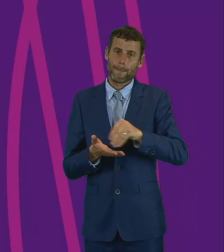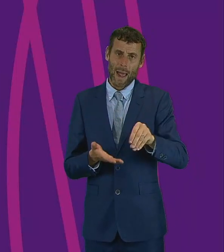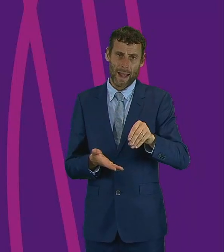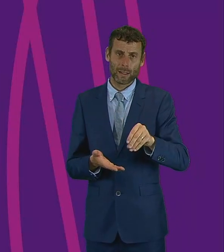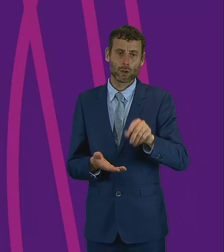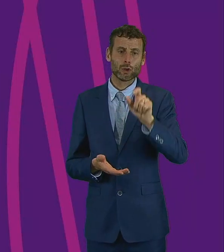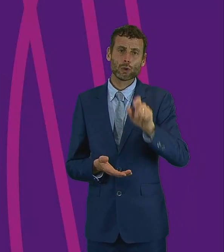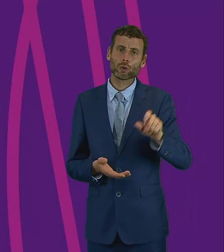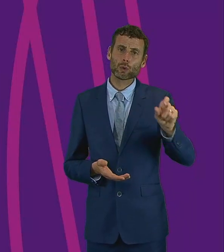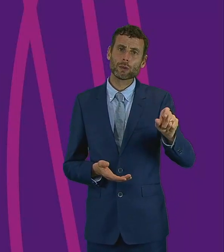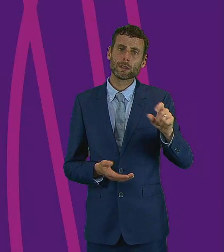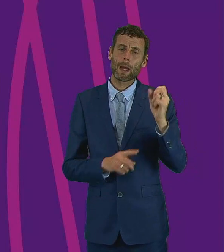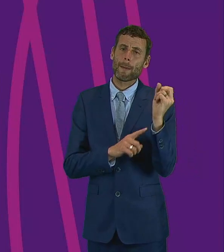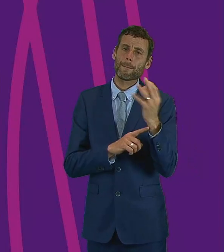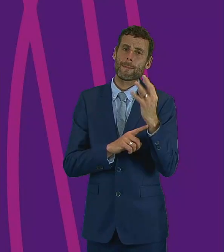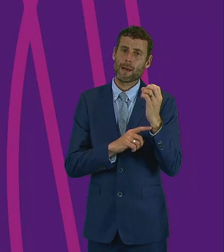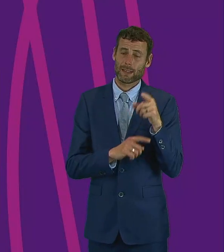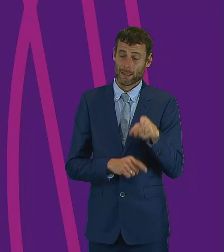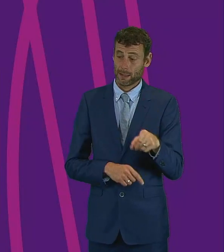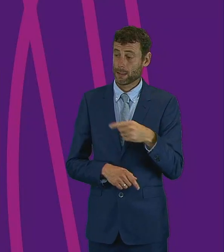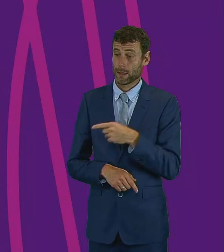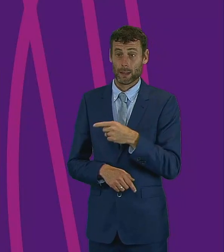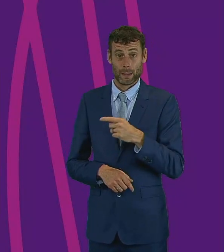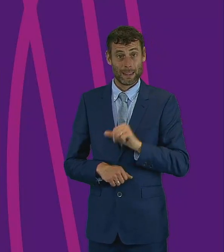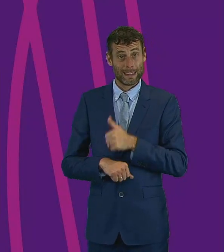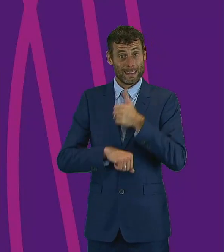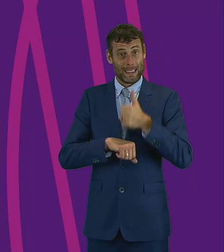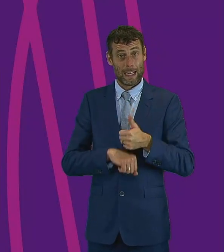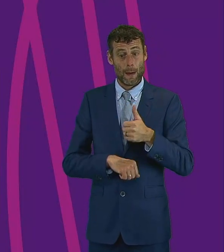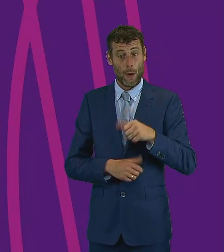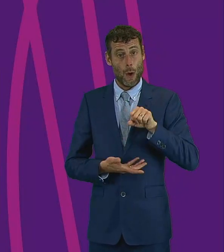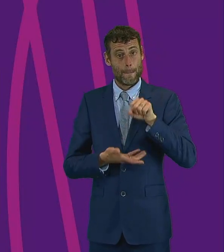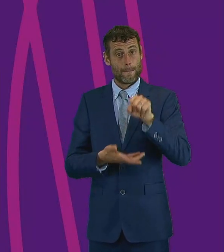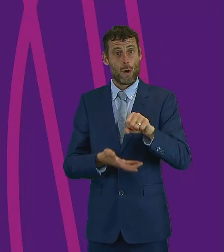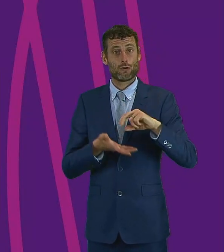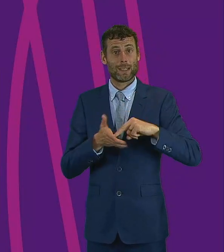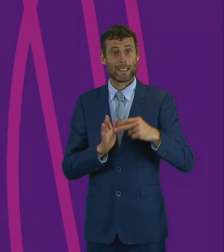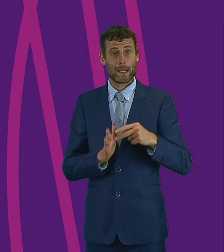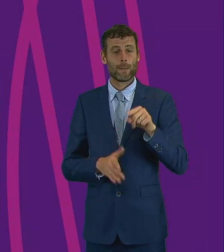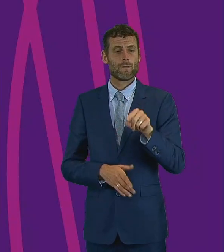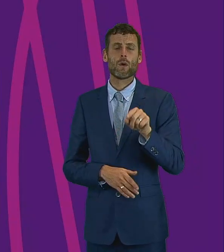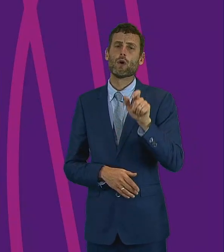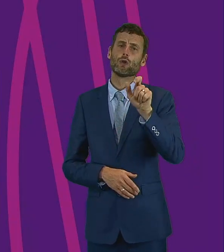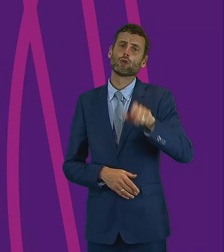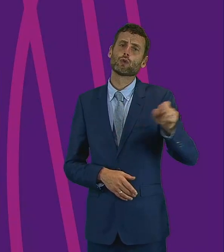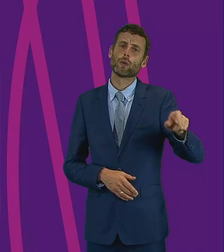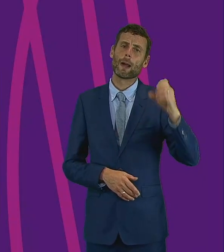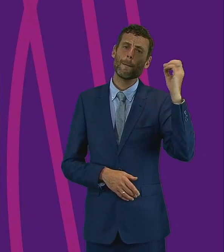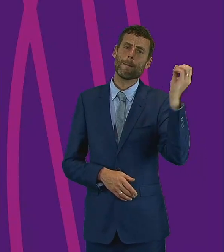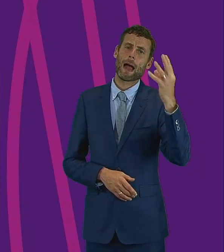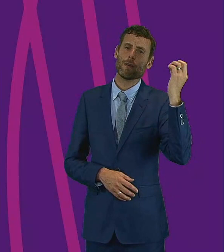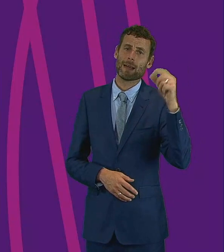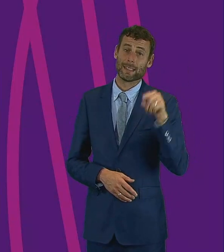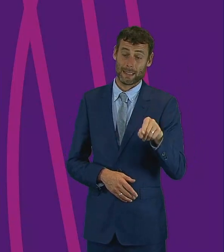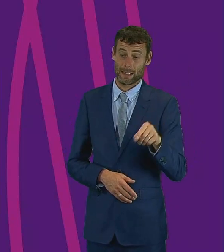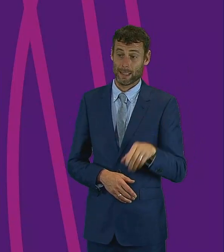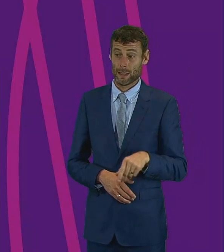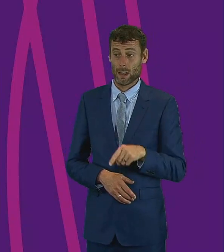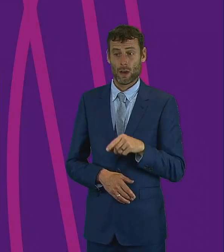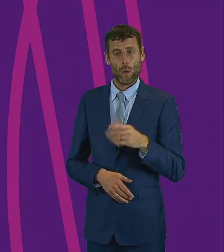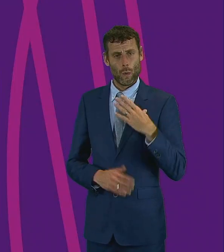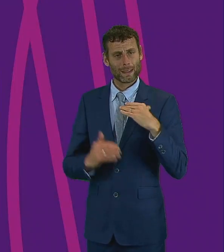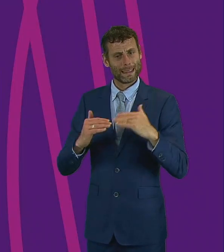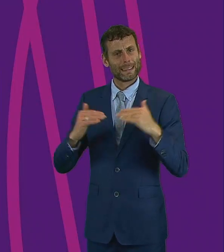she agree to establish a bursary scheme for student paramedics, similar to that currently available to student